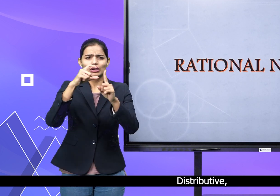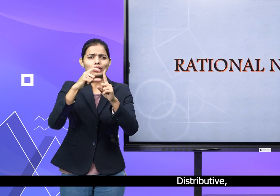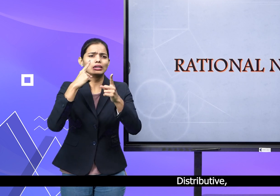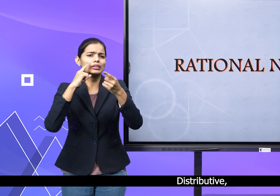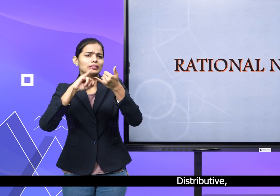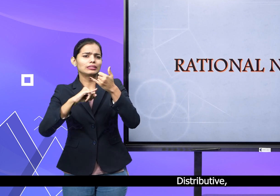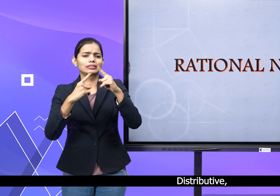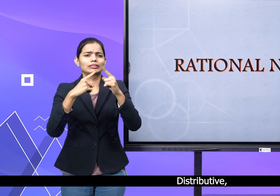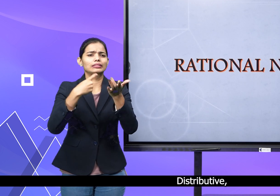distributive,